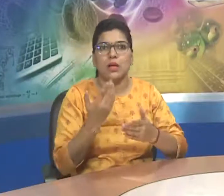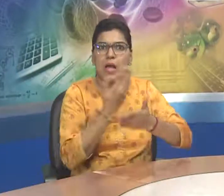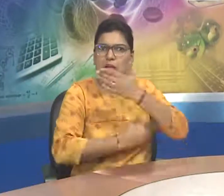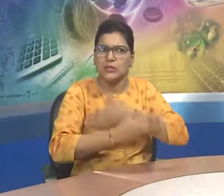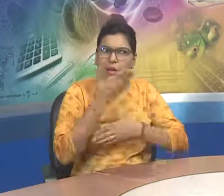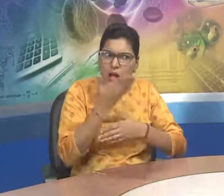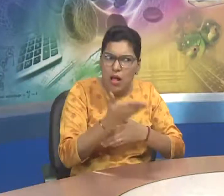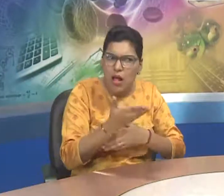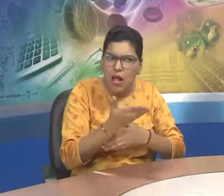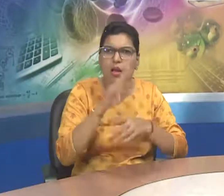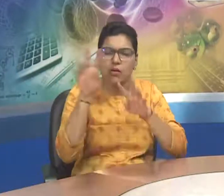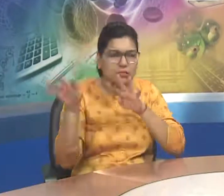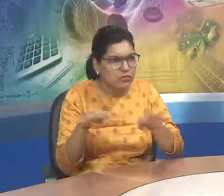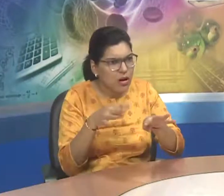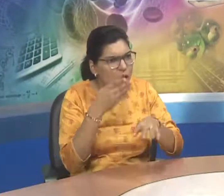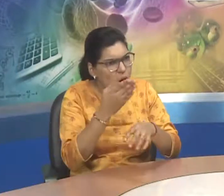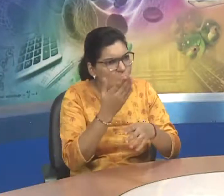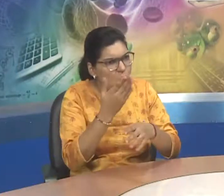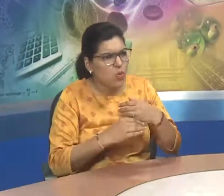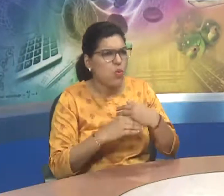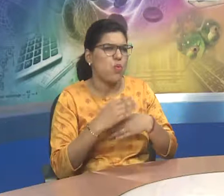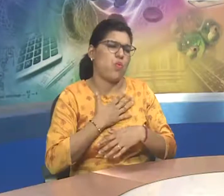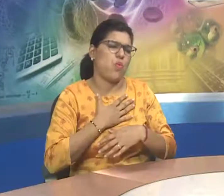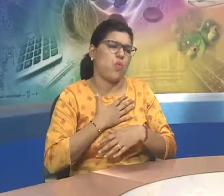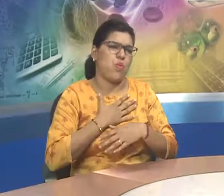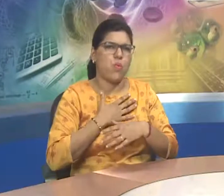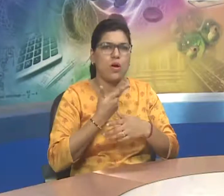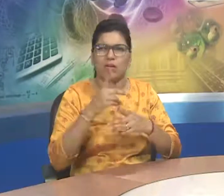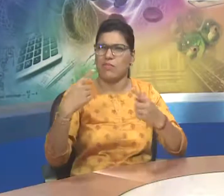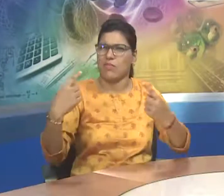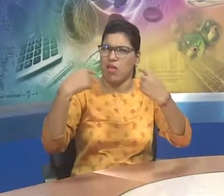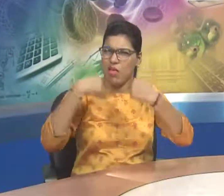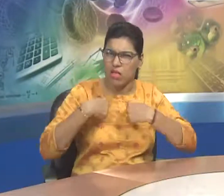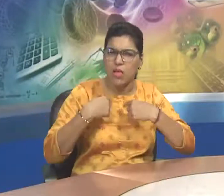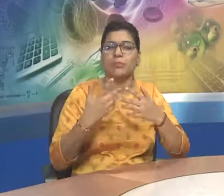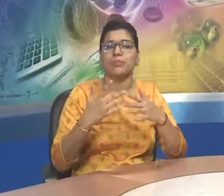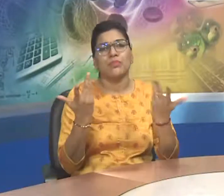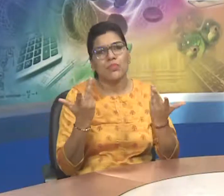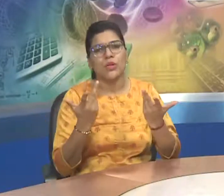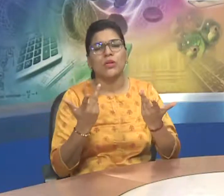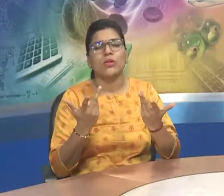blamed by all to one person.